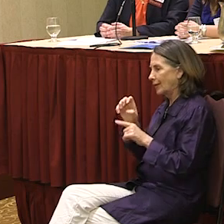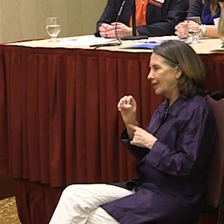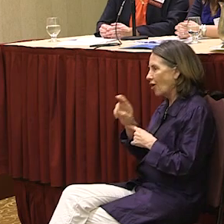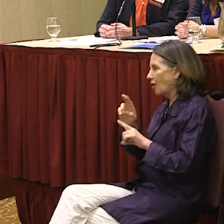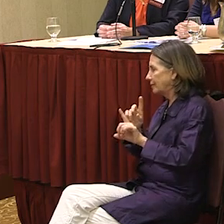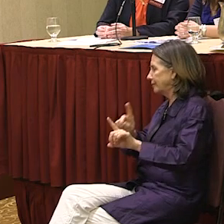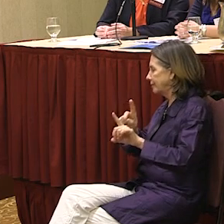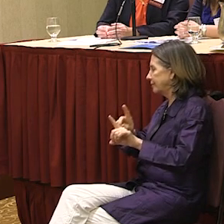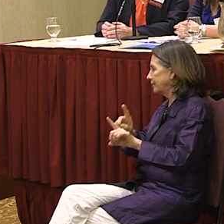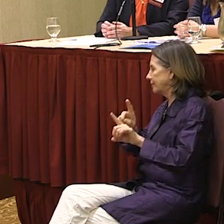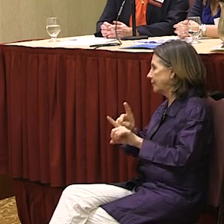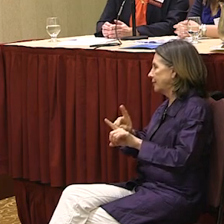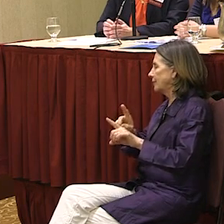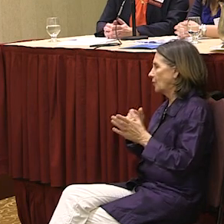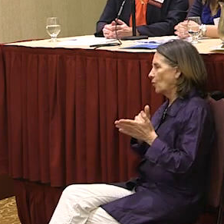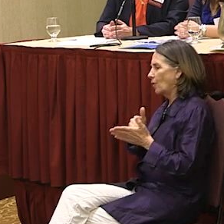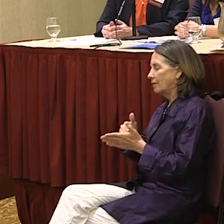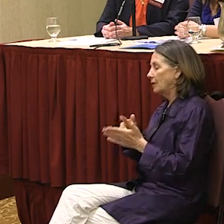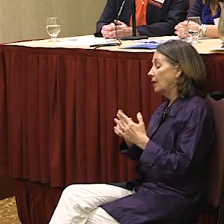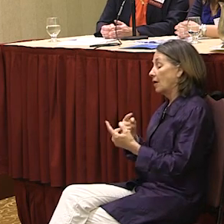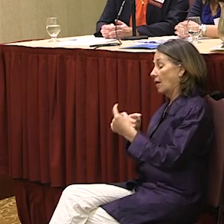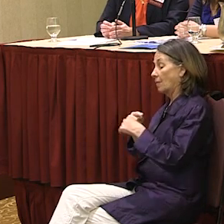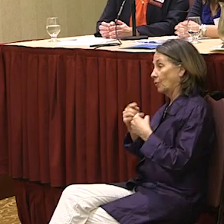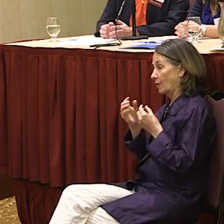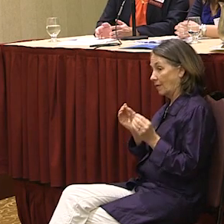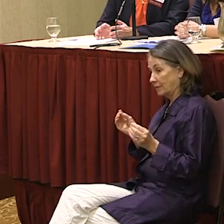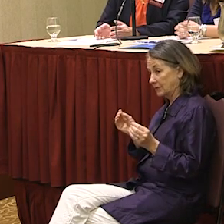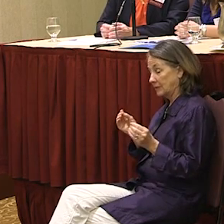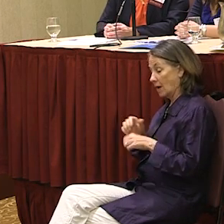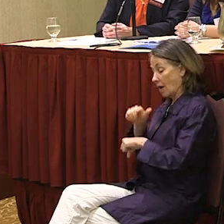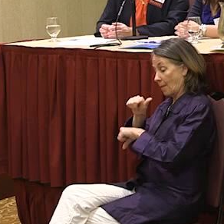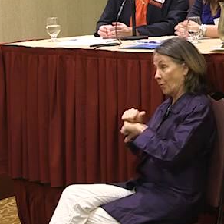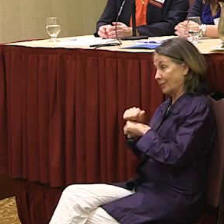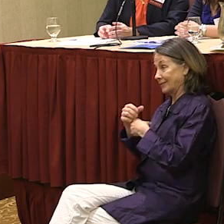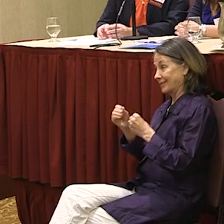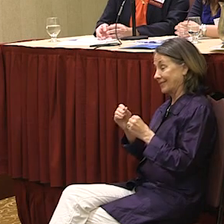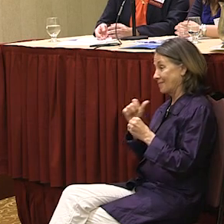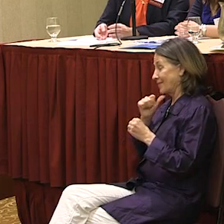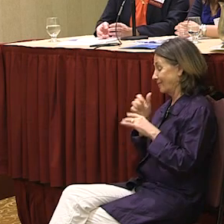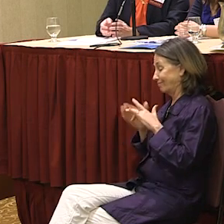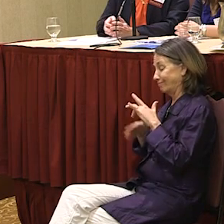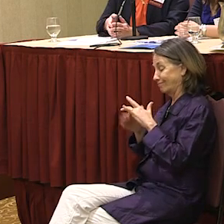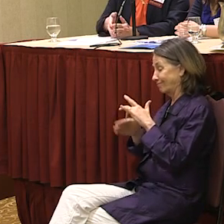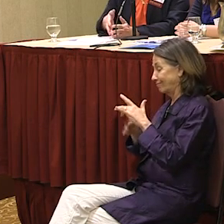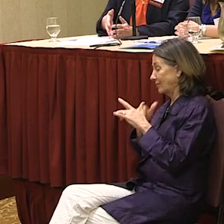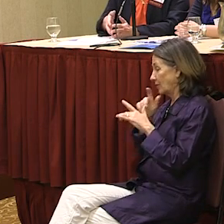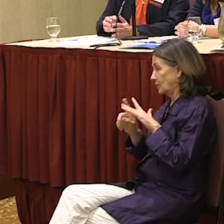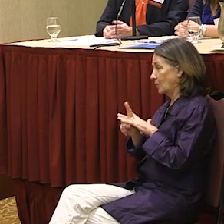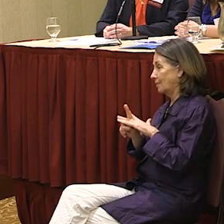emergency room and the urgent care, come to the office, make appointments in the office, but had frequent no-shows.